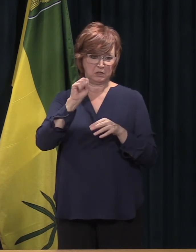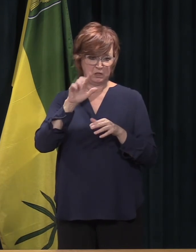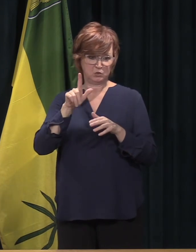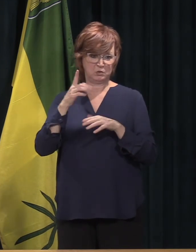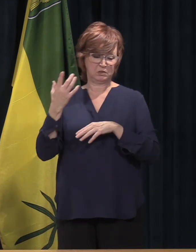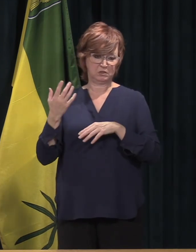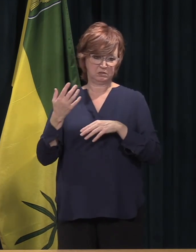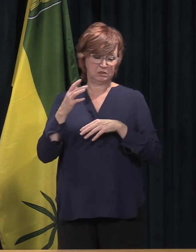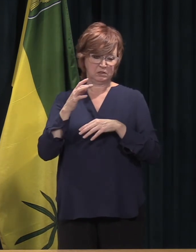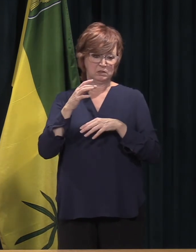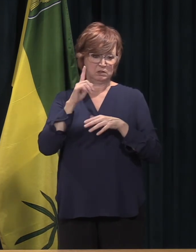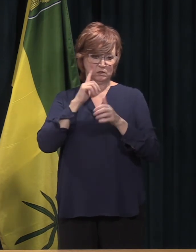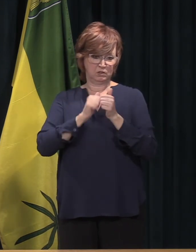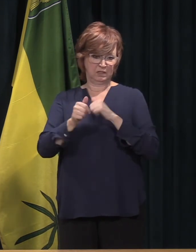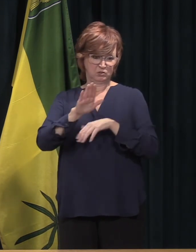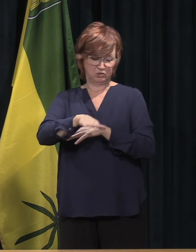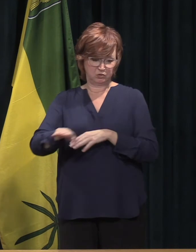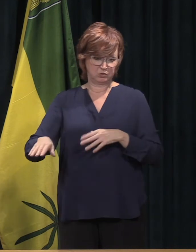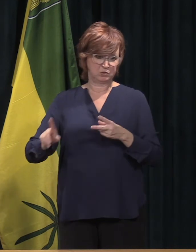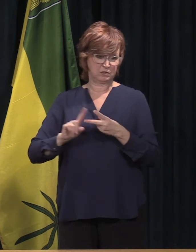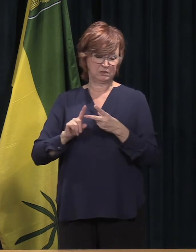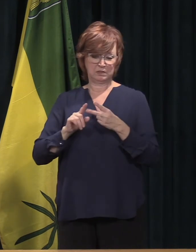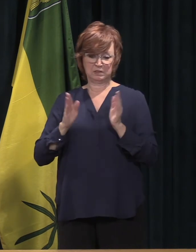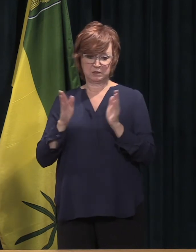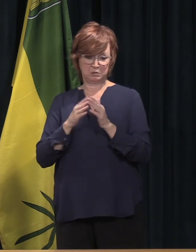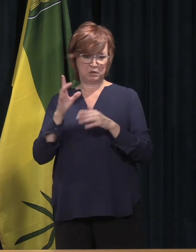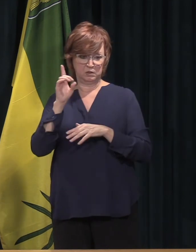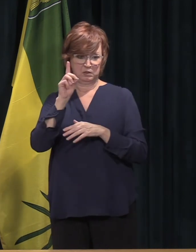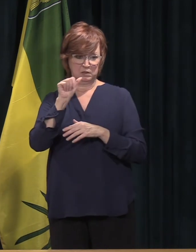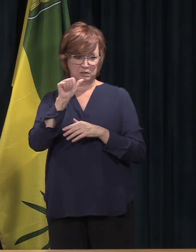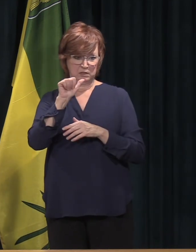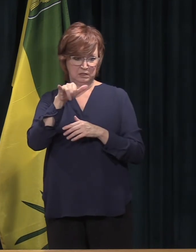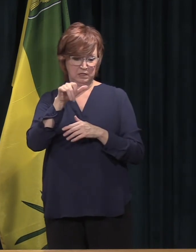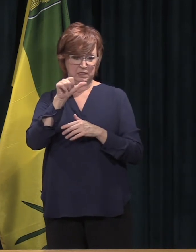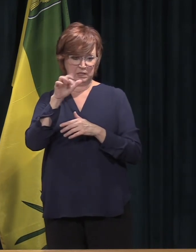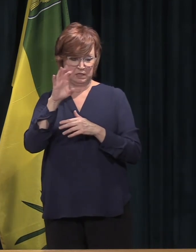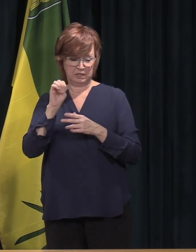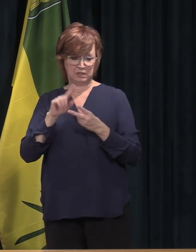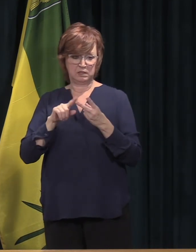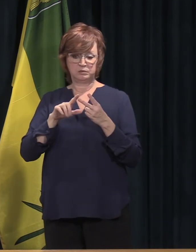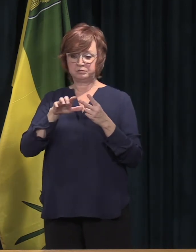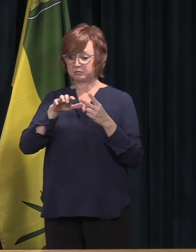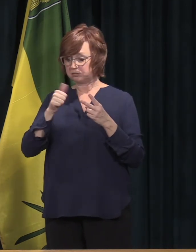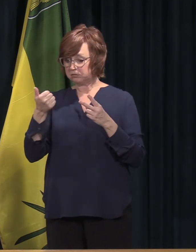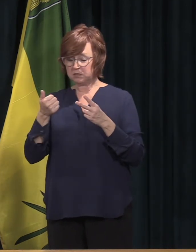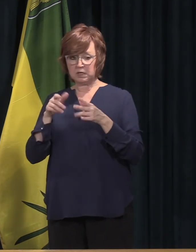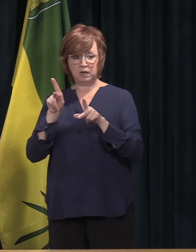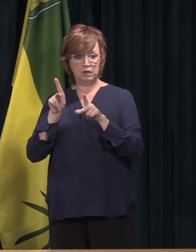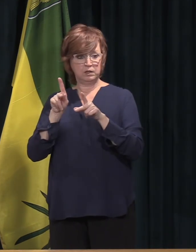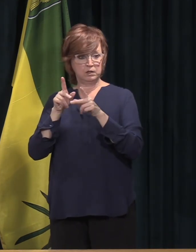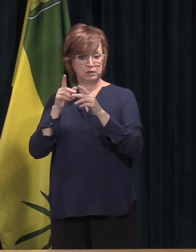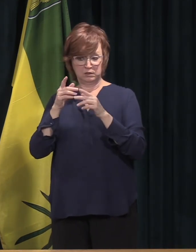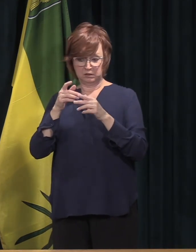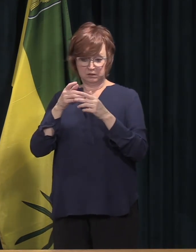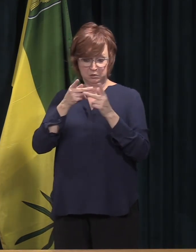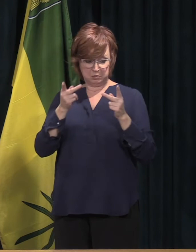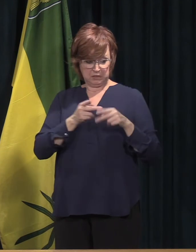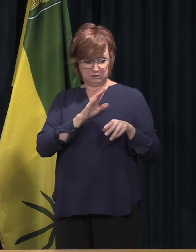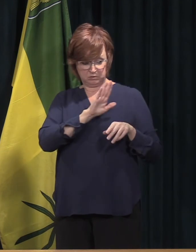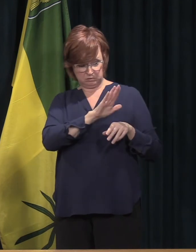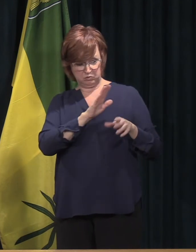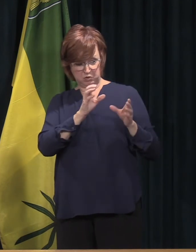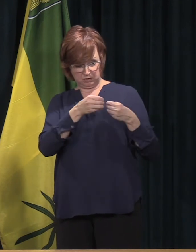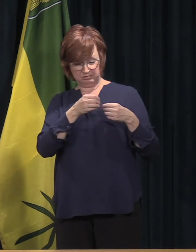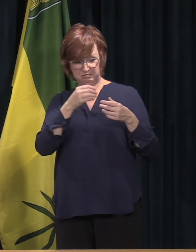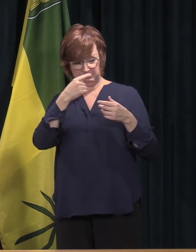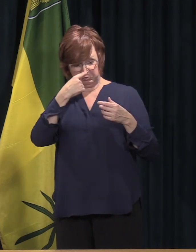okay to run, or will there be any help that an employer may give or allow for people with the services to get access to